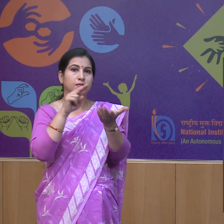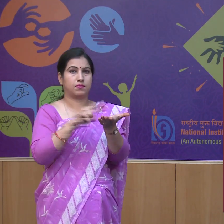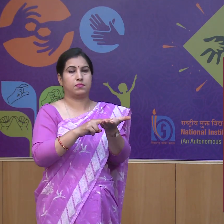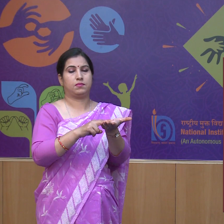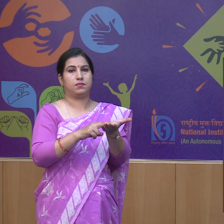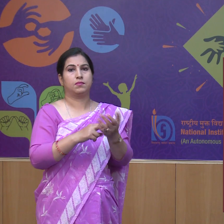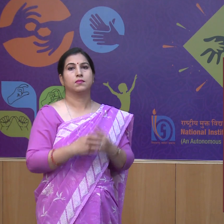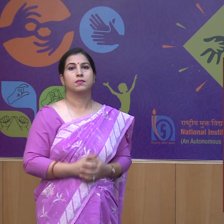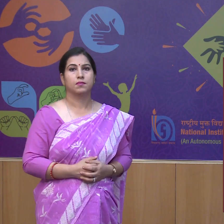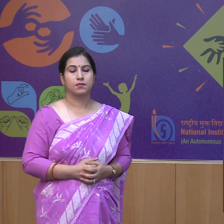signlanguage@nios.ac.in.